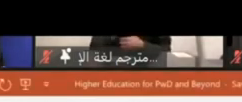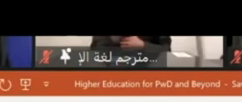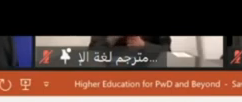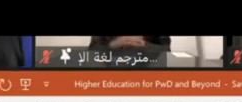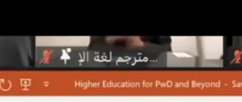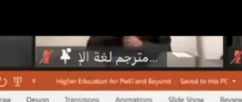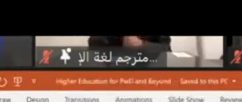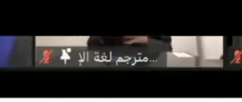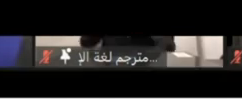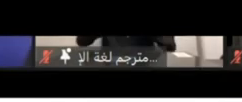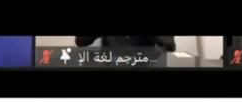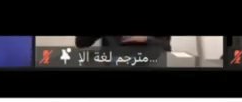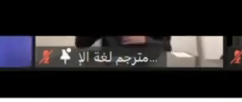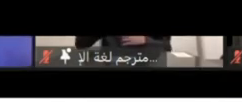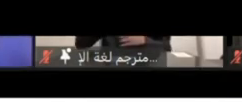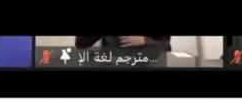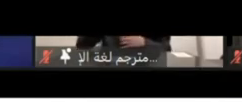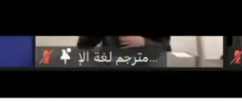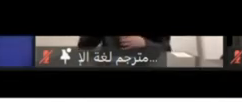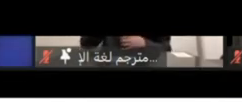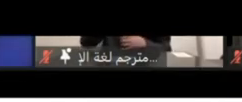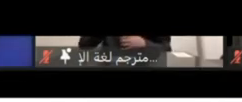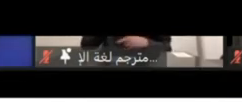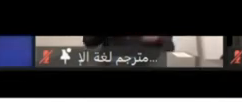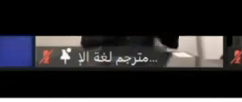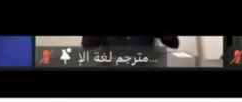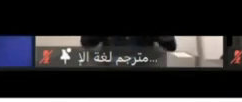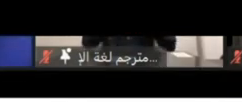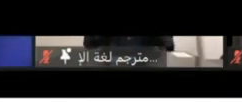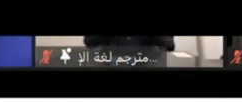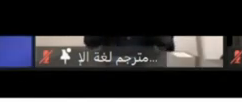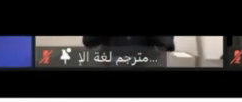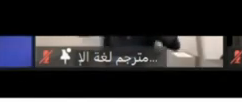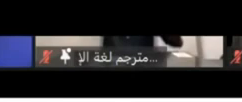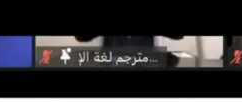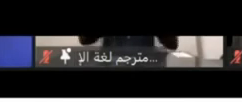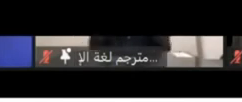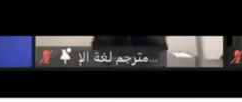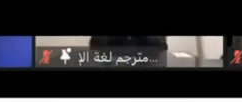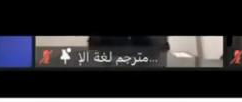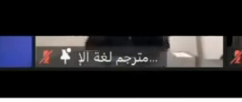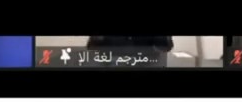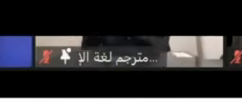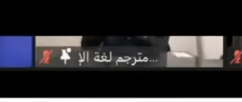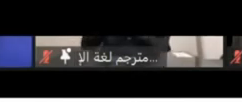consultant and owner of Mowaamah program at the Ministry of Human Resources and Social Development.